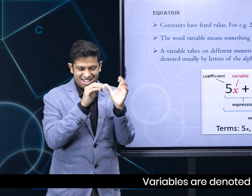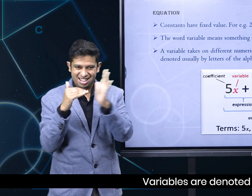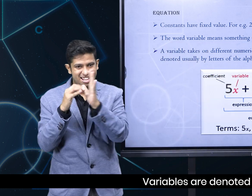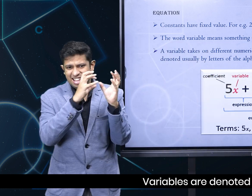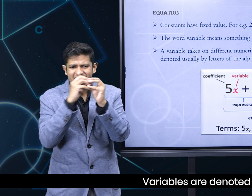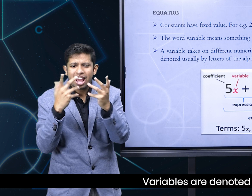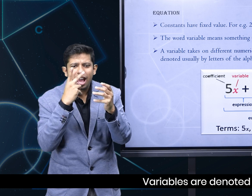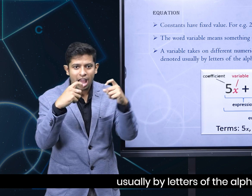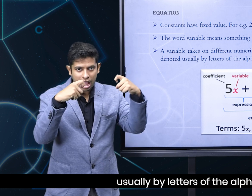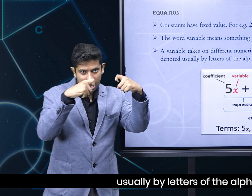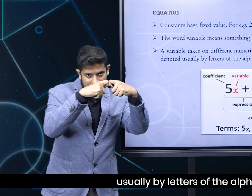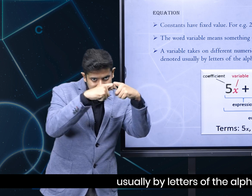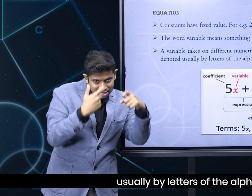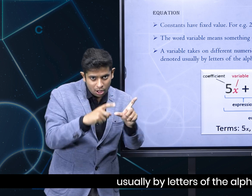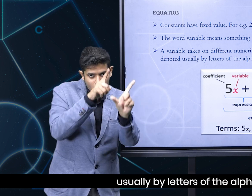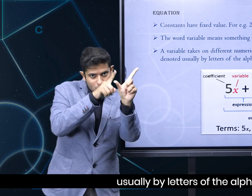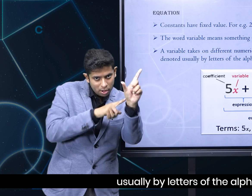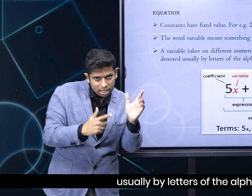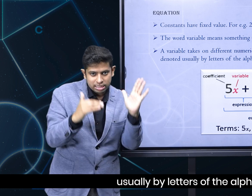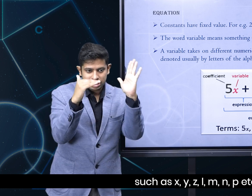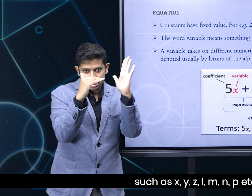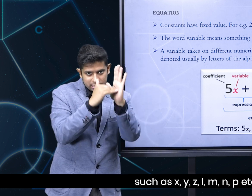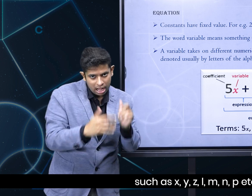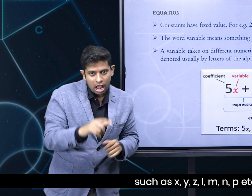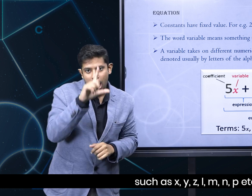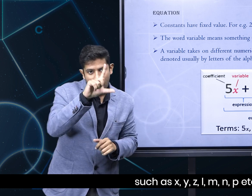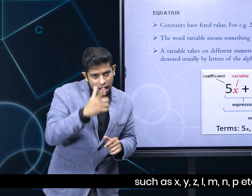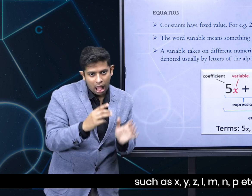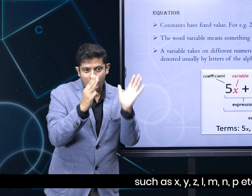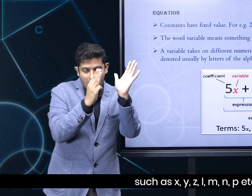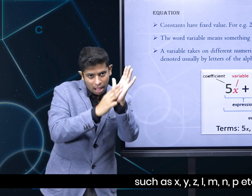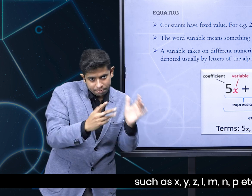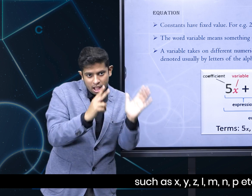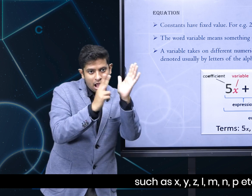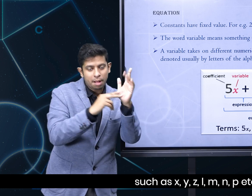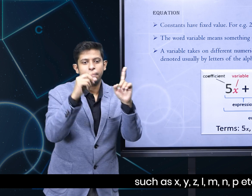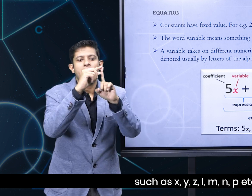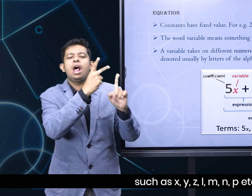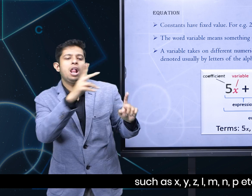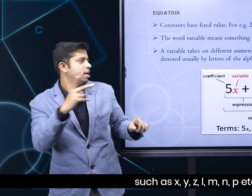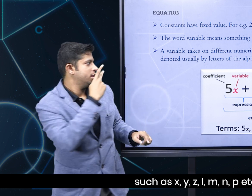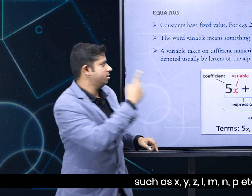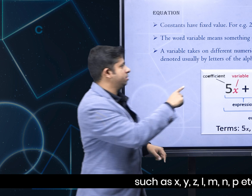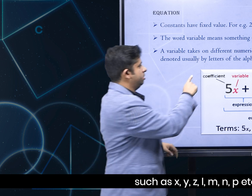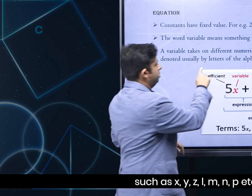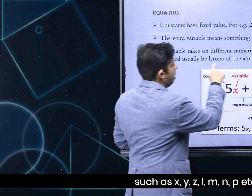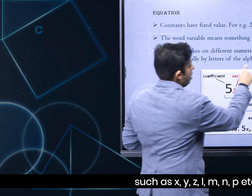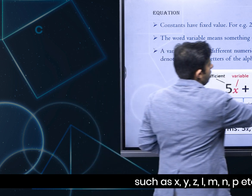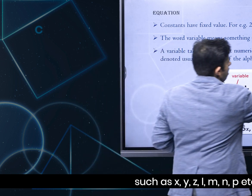Variables are denoted usually by letters of the alphabet such as X, Y, Z, L, M, N, P,